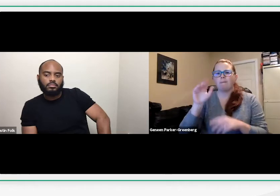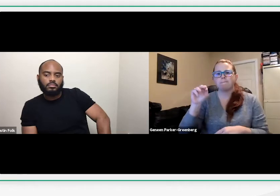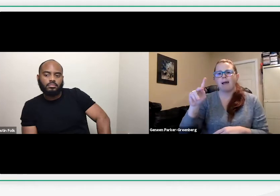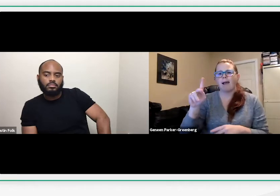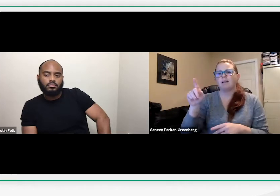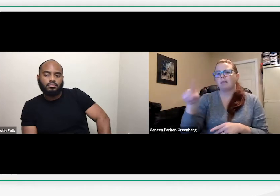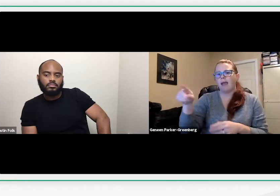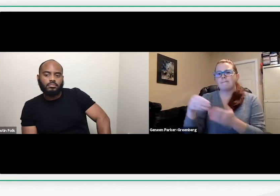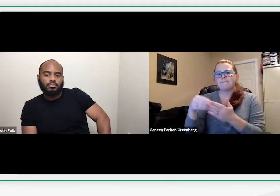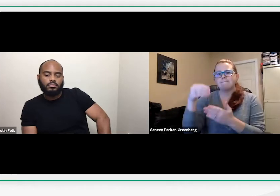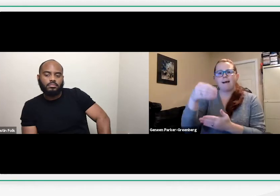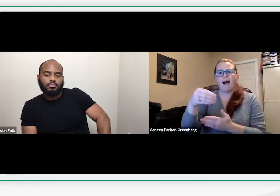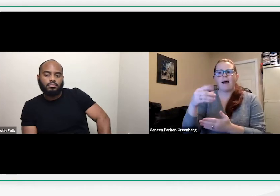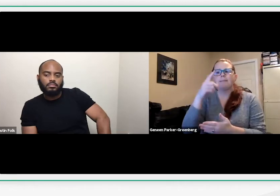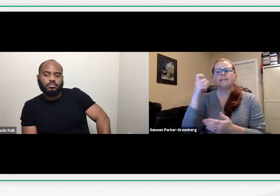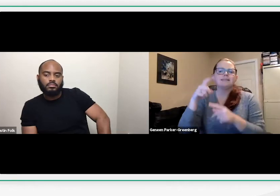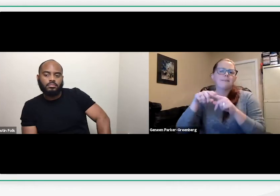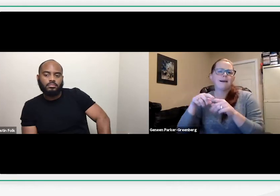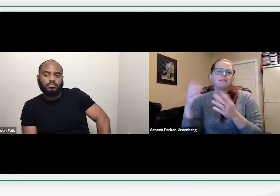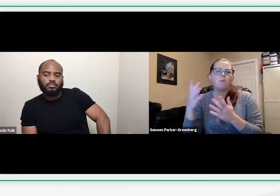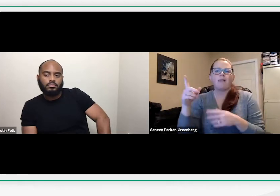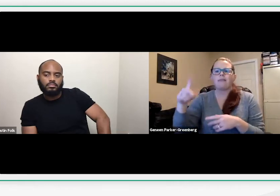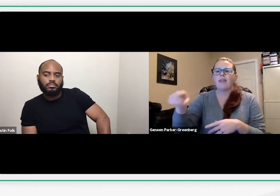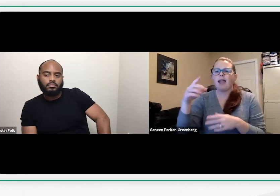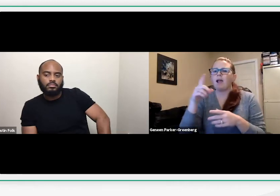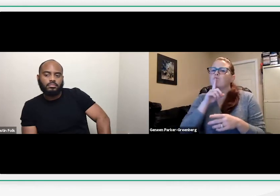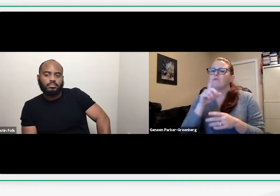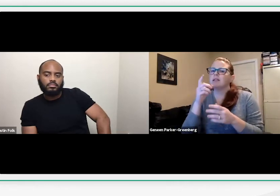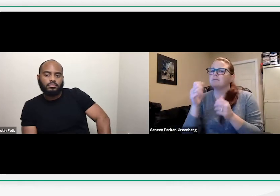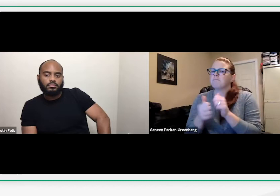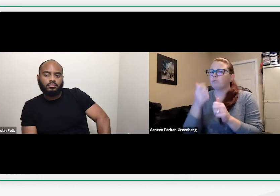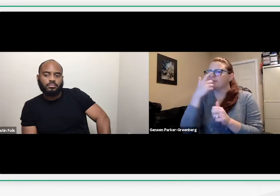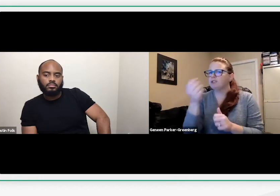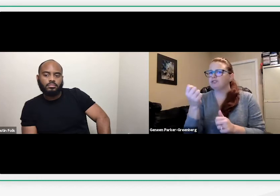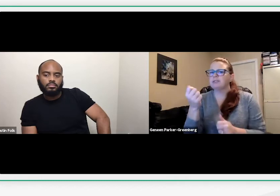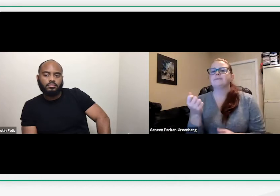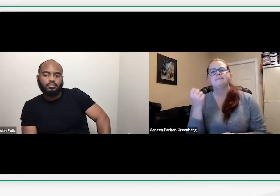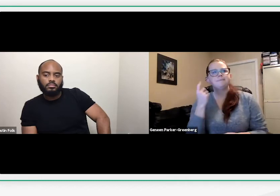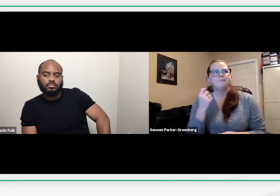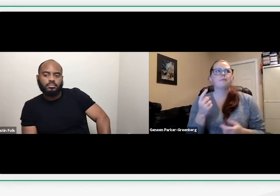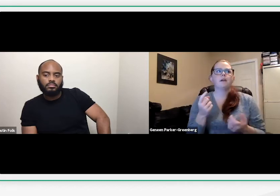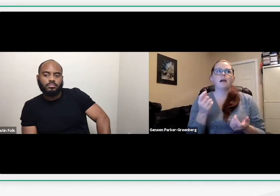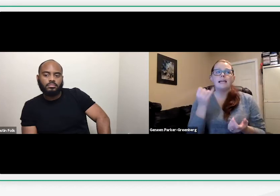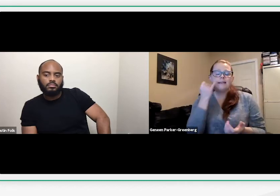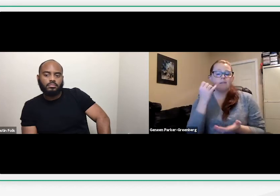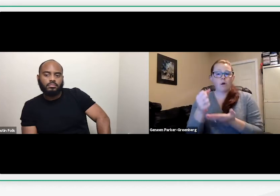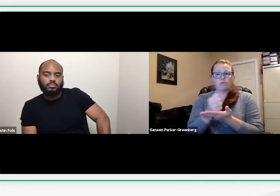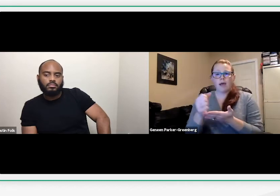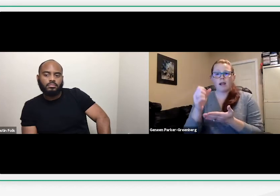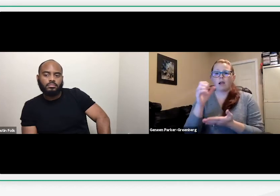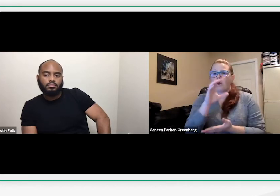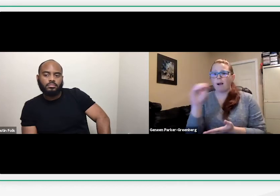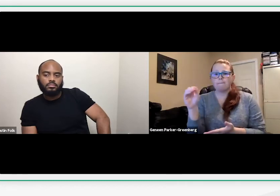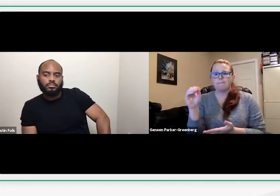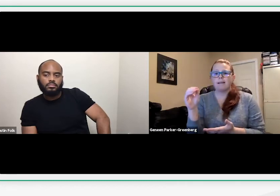So they offer different banks fees to purchase depending on what is most interesting